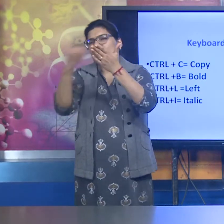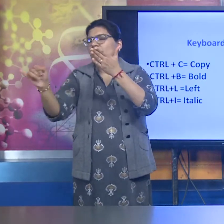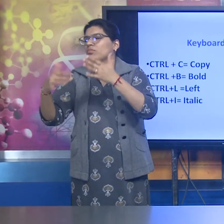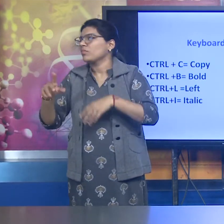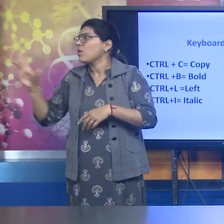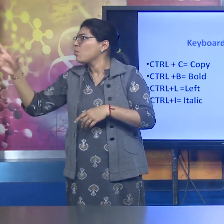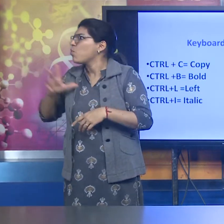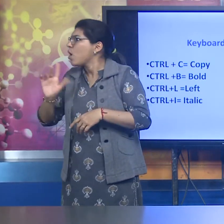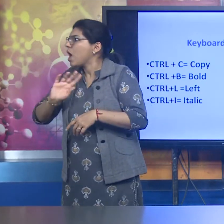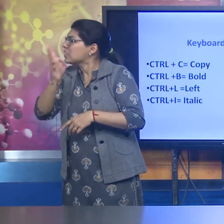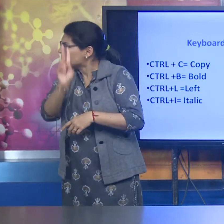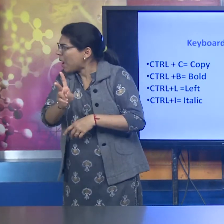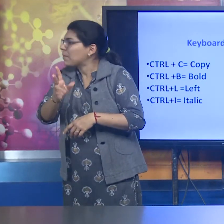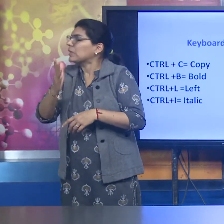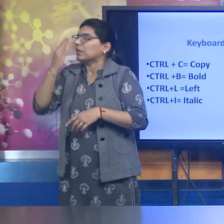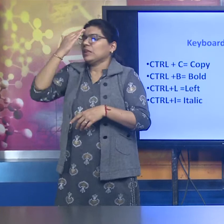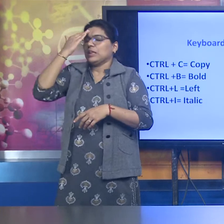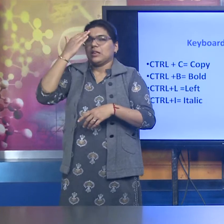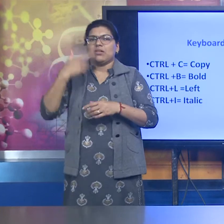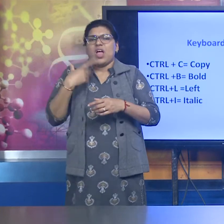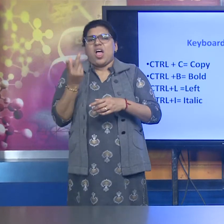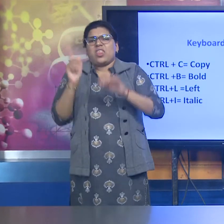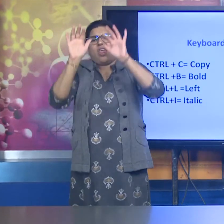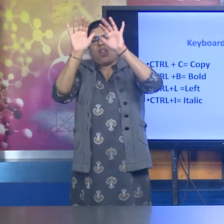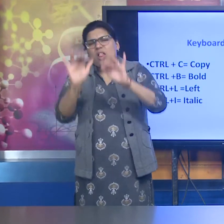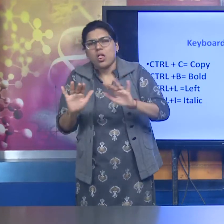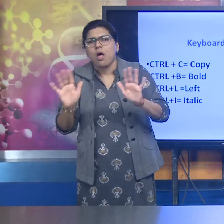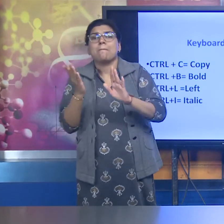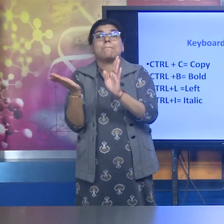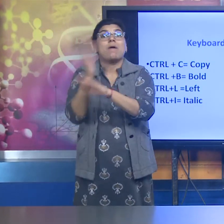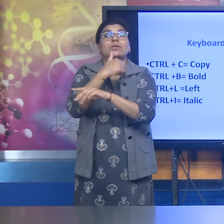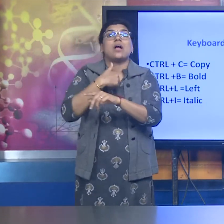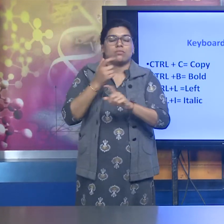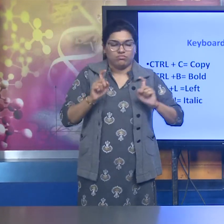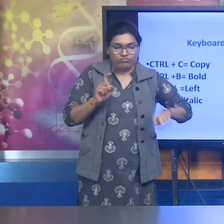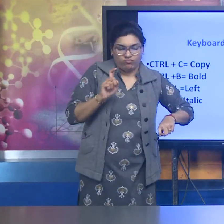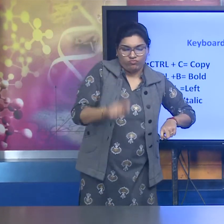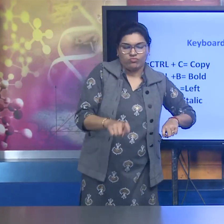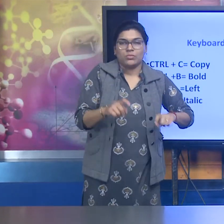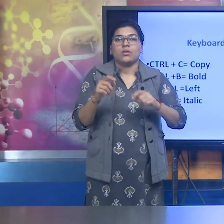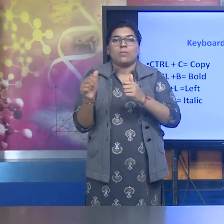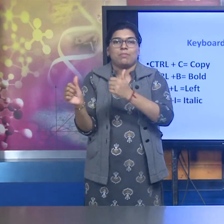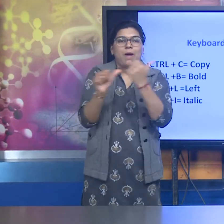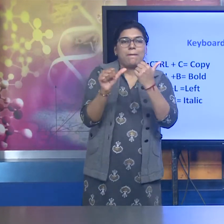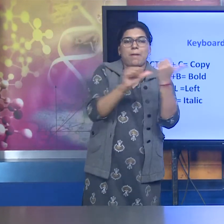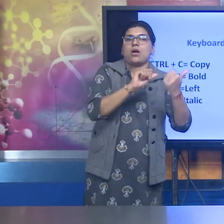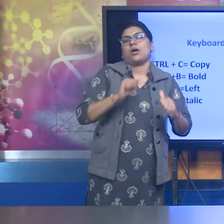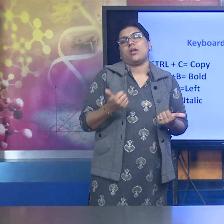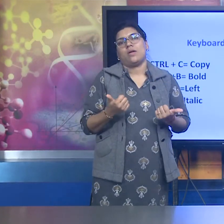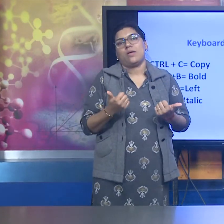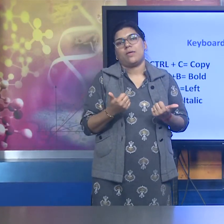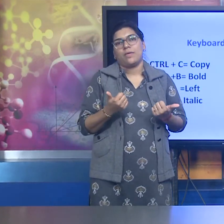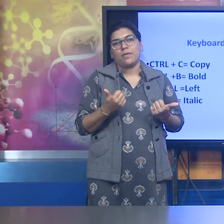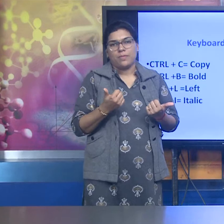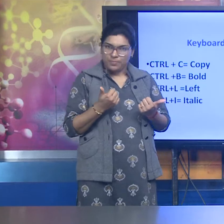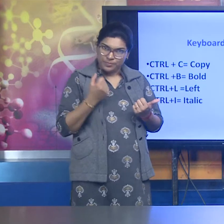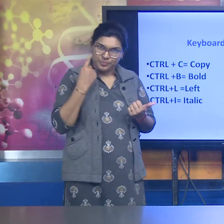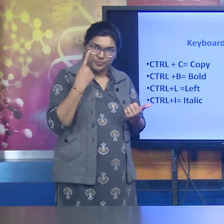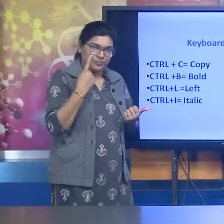For example, you have written something and you have deleted it by mistake, and someone said he wants the same presentation. You will press